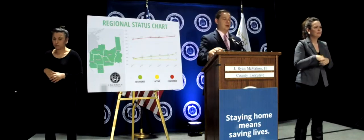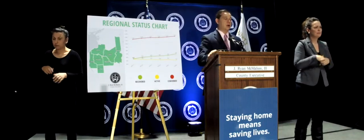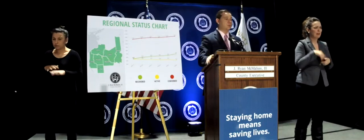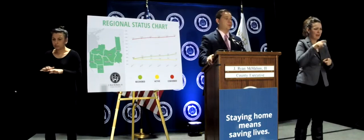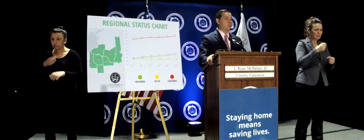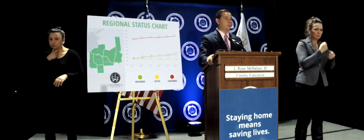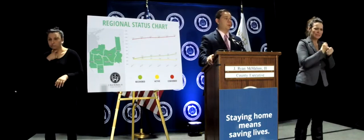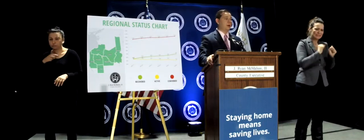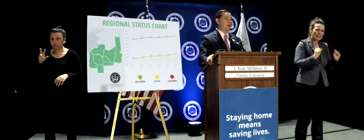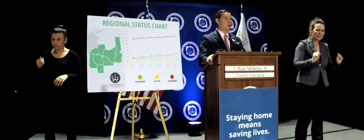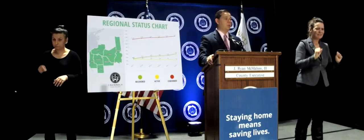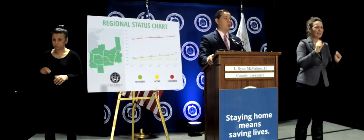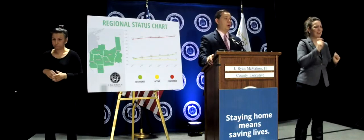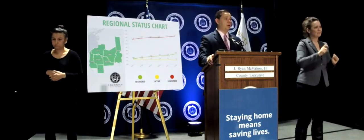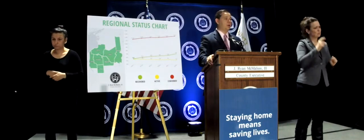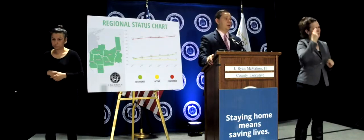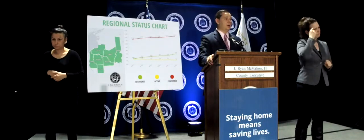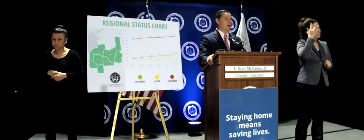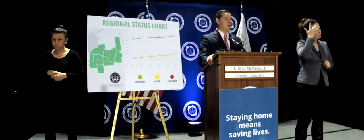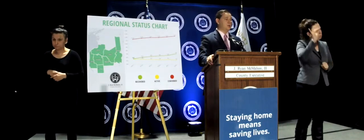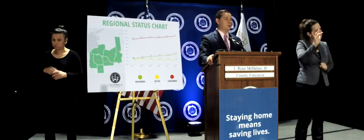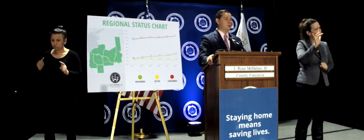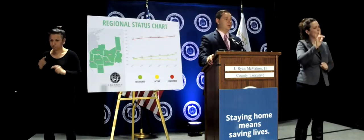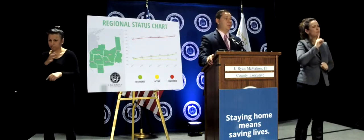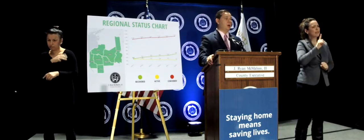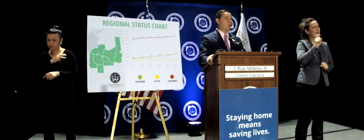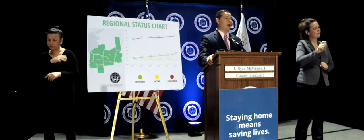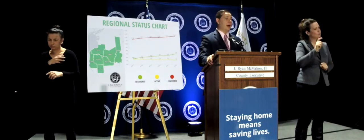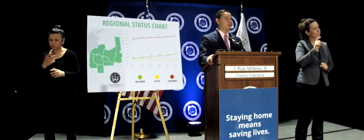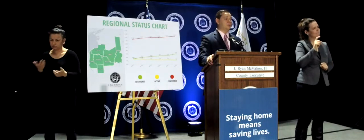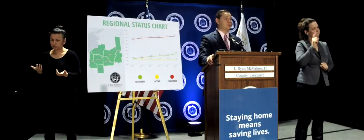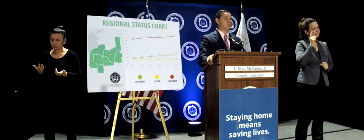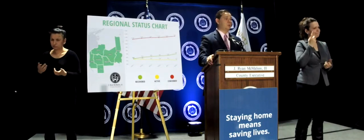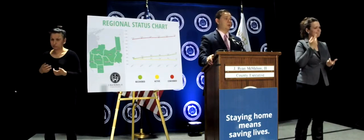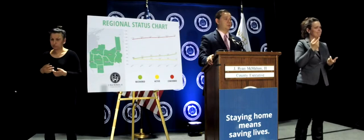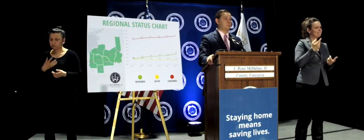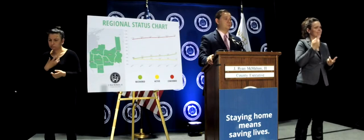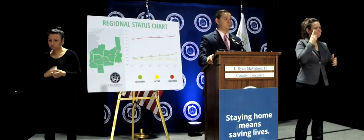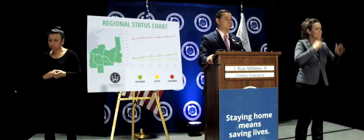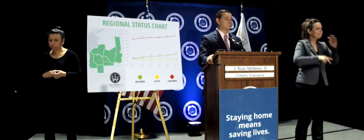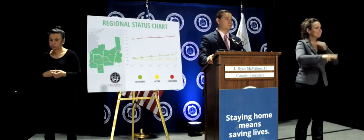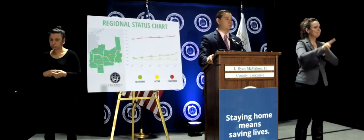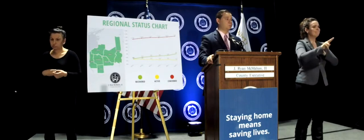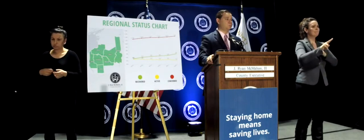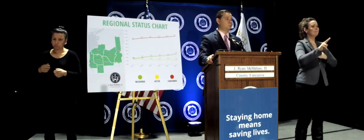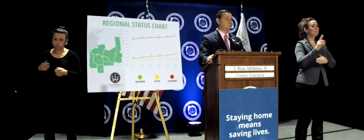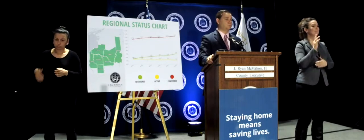recognize that there are going to be people that are going to mourn no matter what happens in this situation.